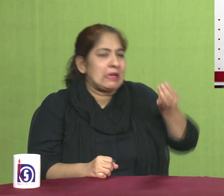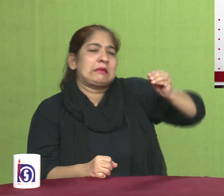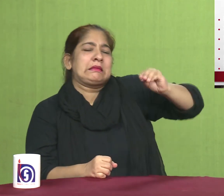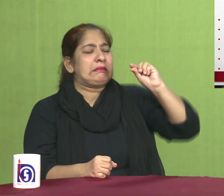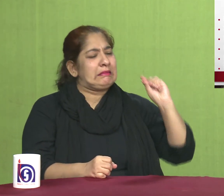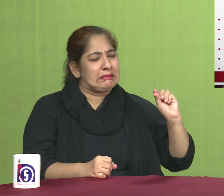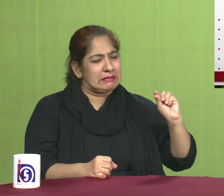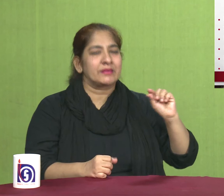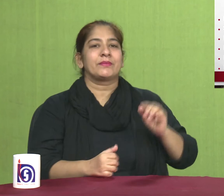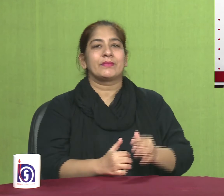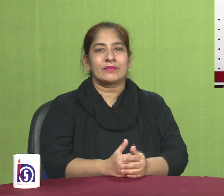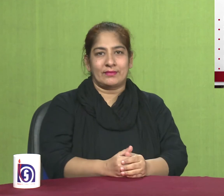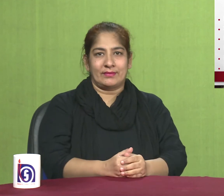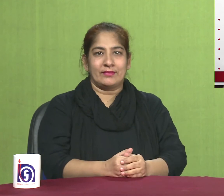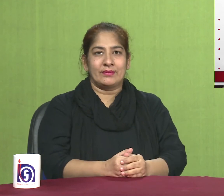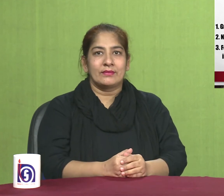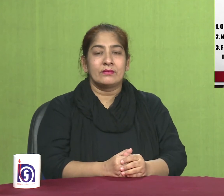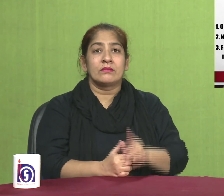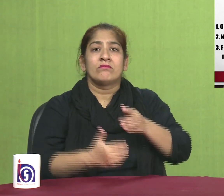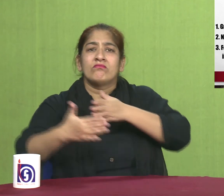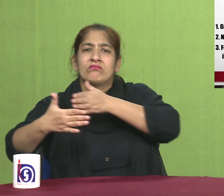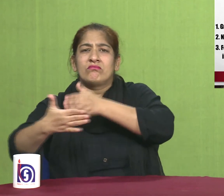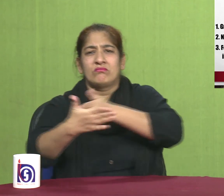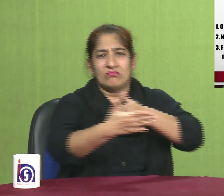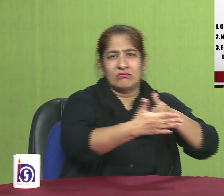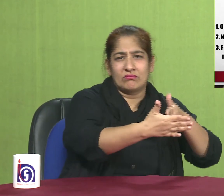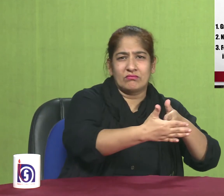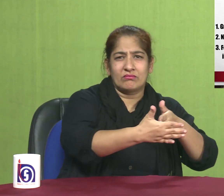the villages. Now let's understand the limitations.